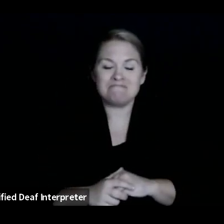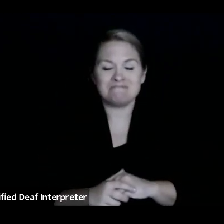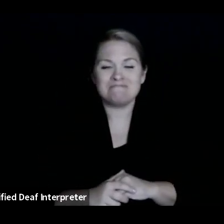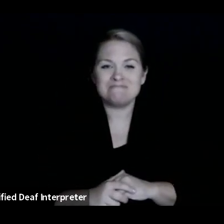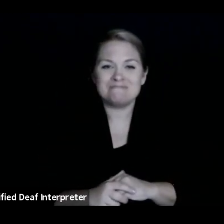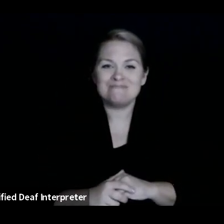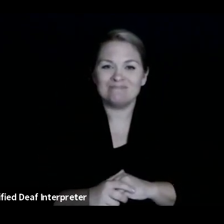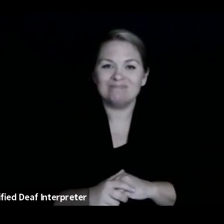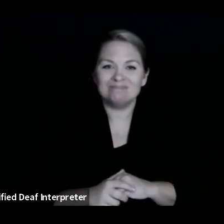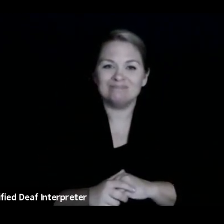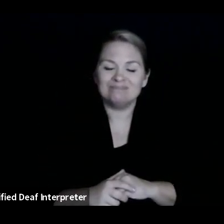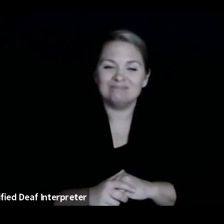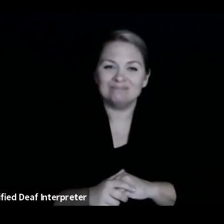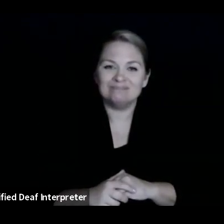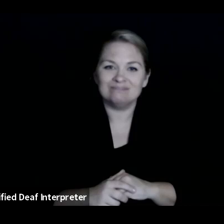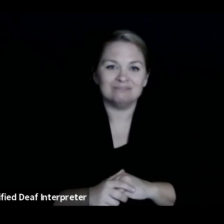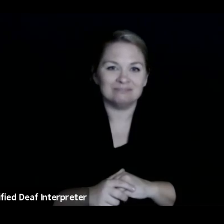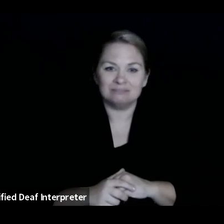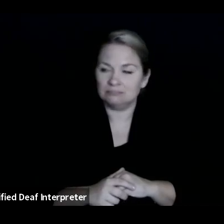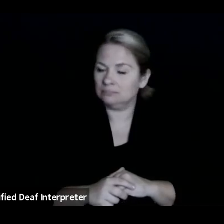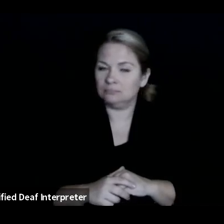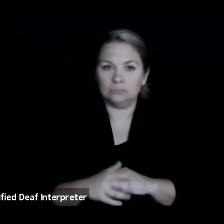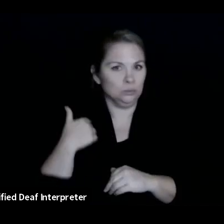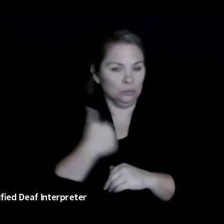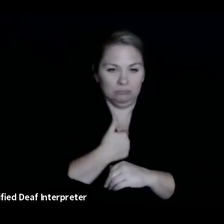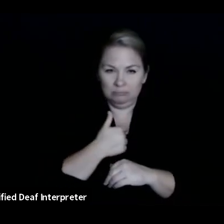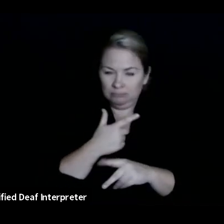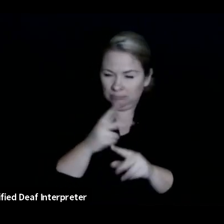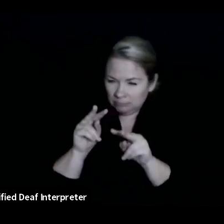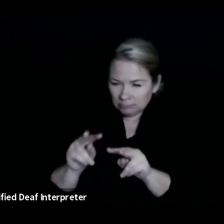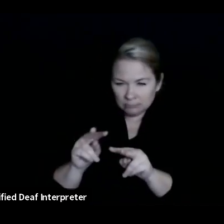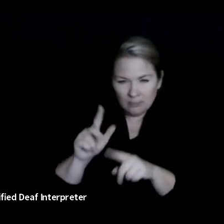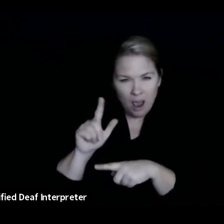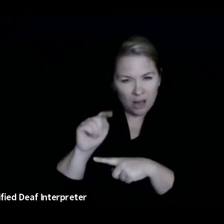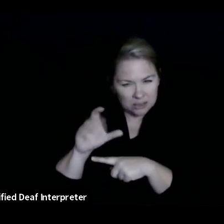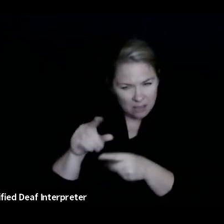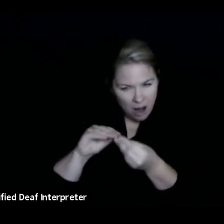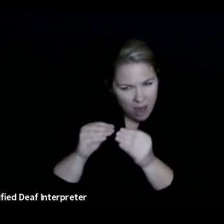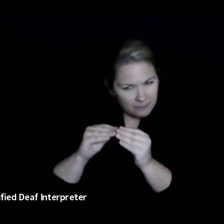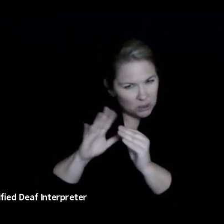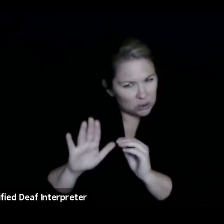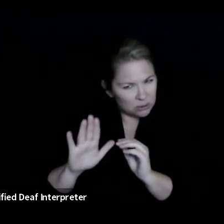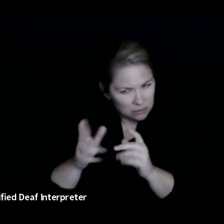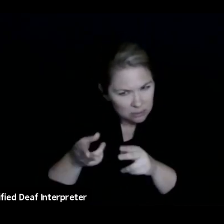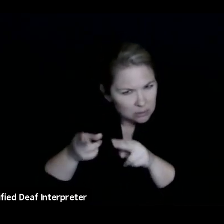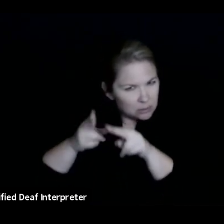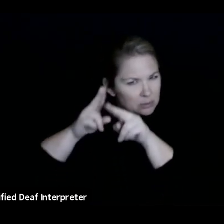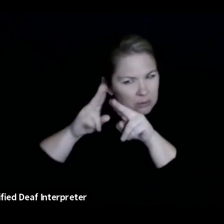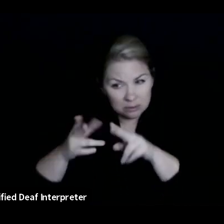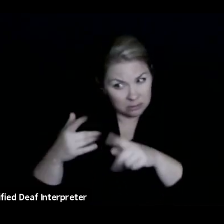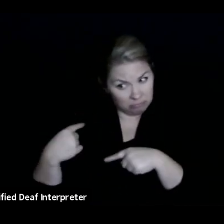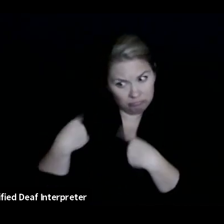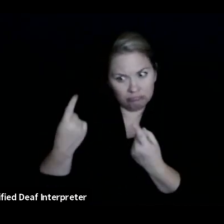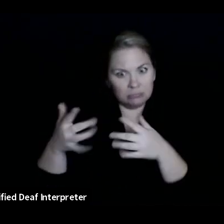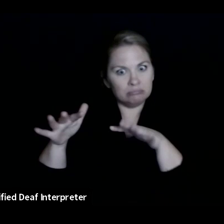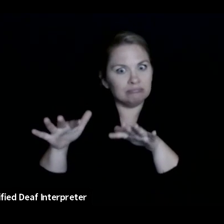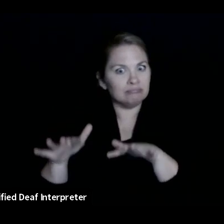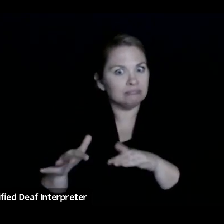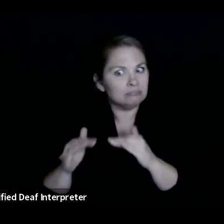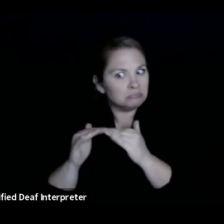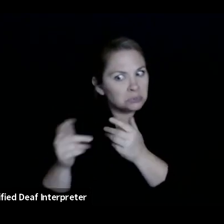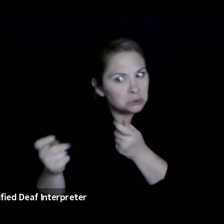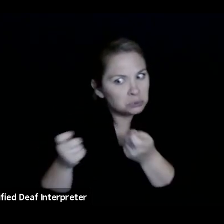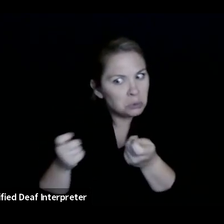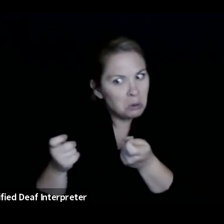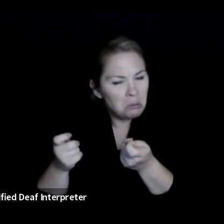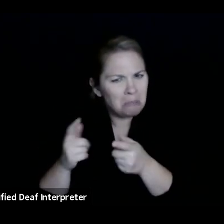have seen things in long-term care much more under control. And unfortunately, the cases that we are seeing in